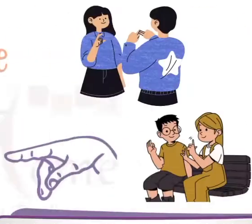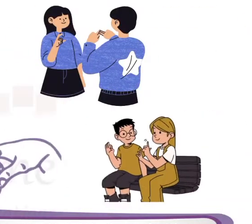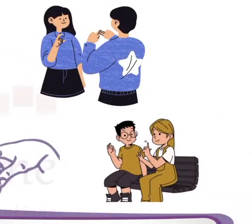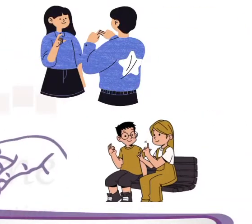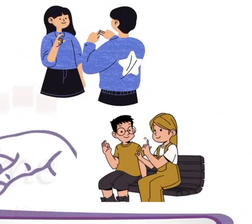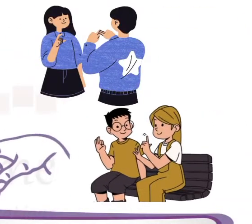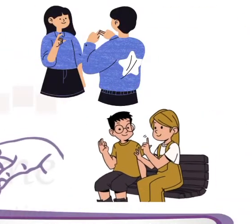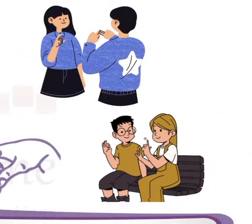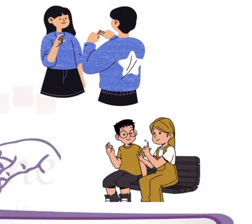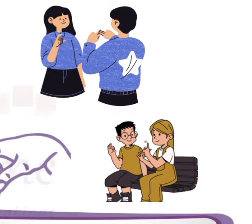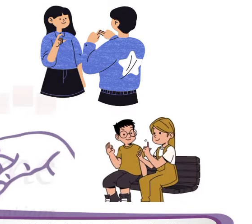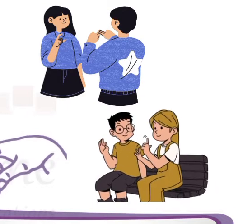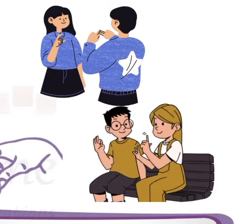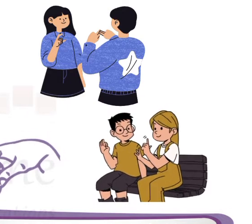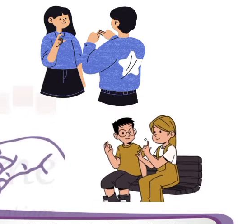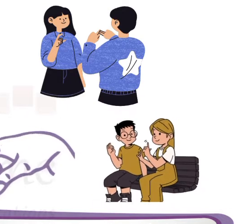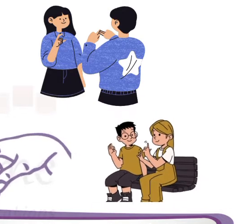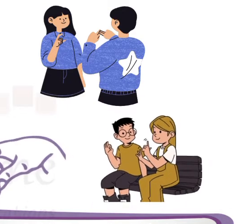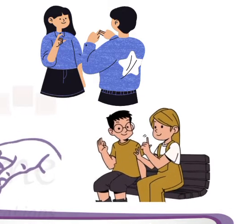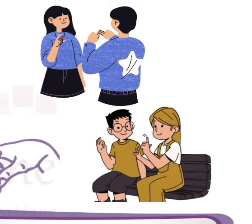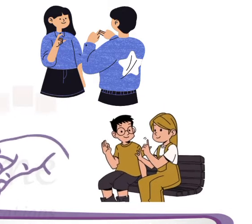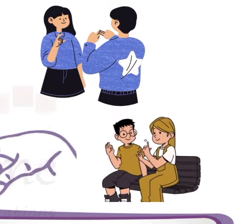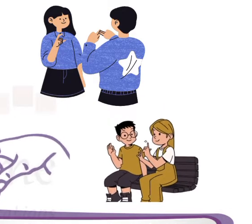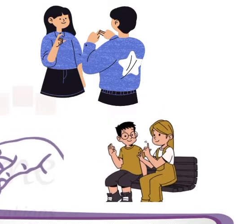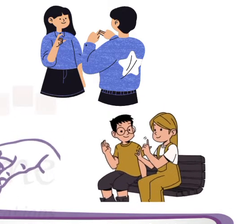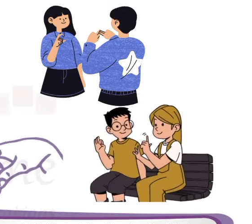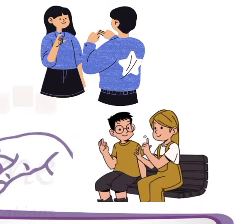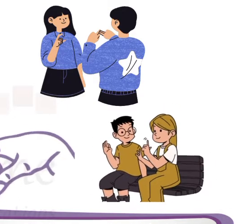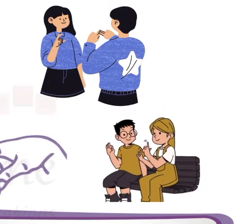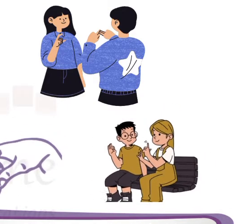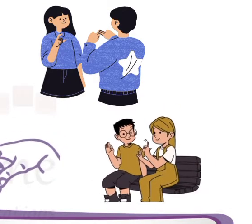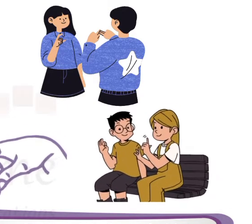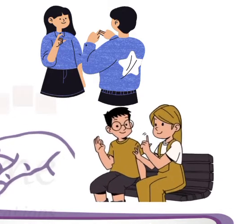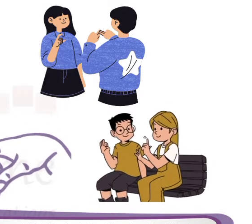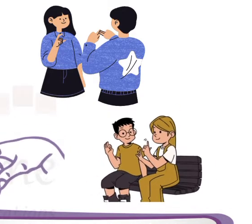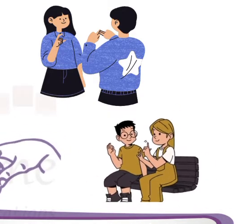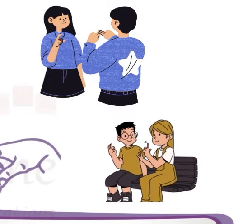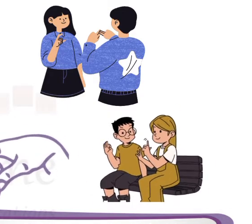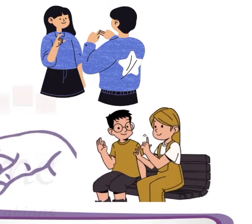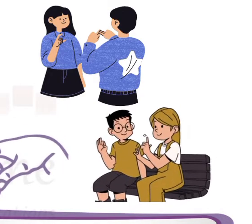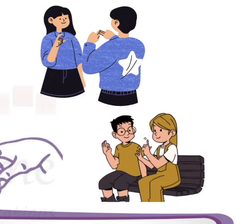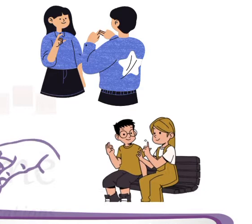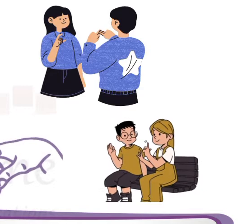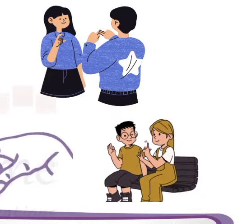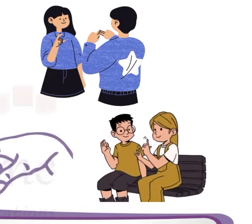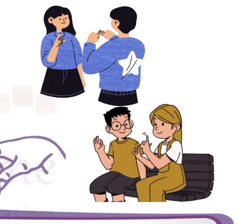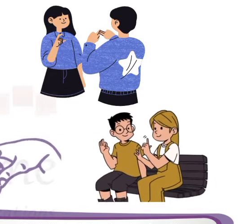Sign language letter P. P is a hard one. It is kind of like the sign for K, but on its